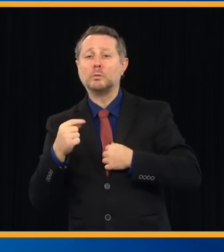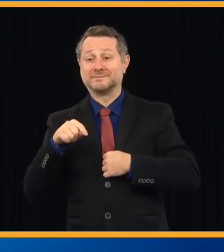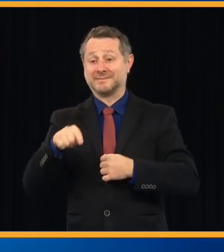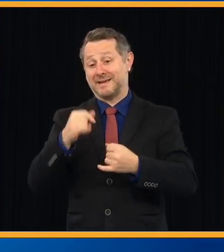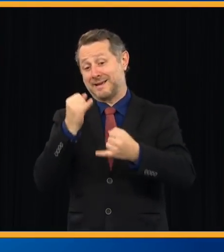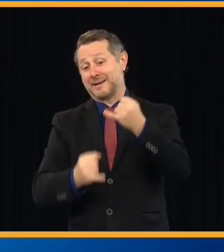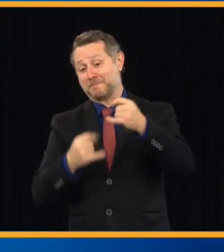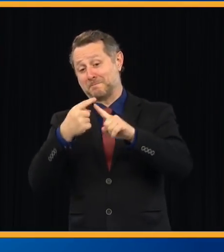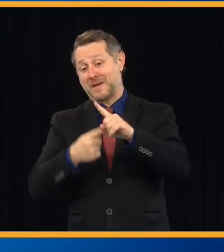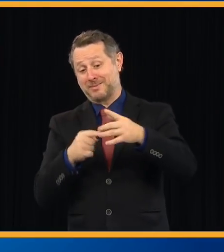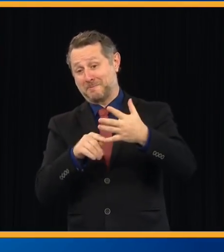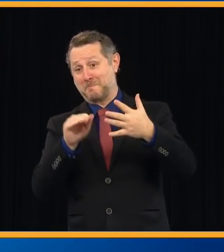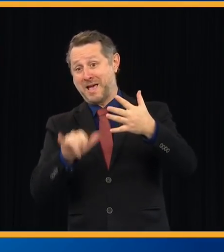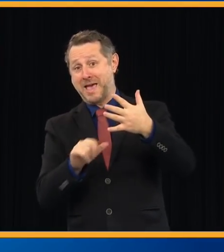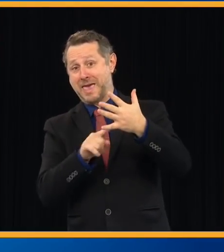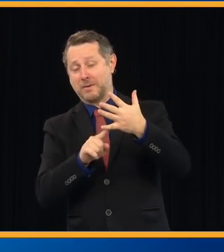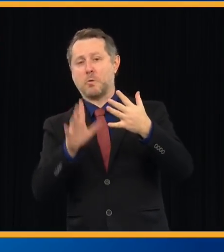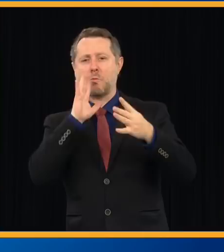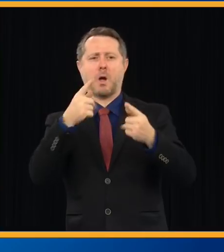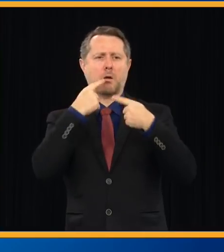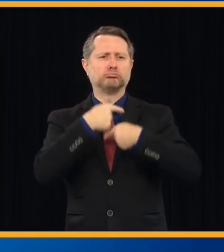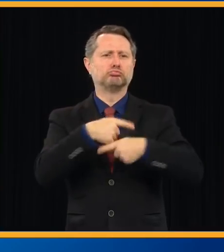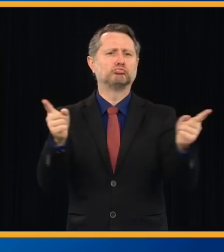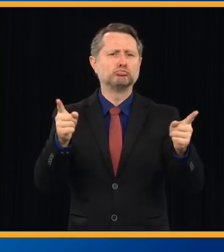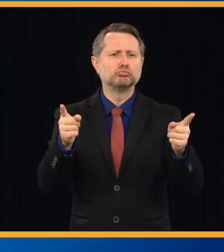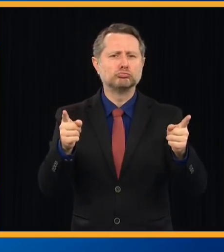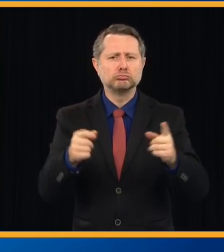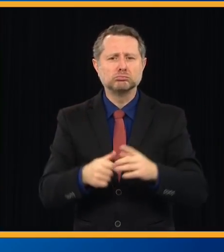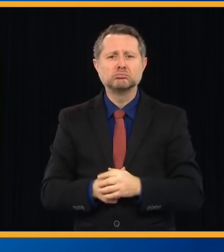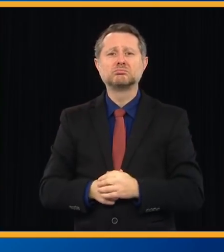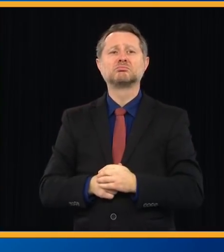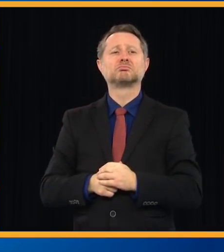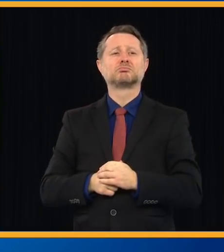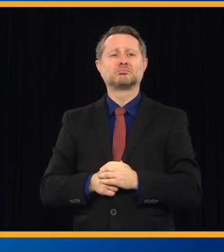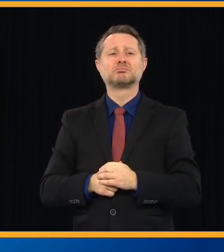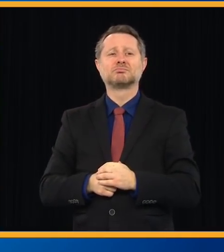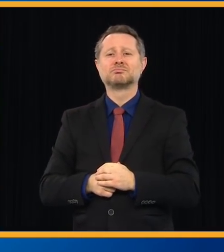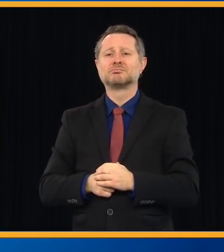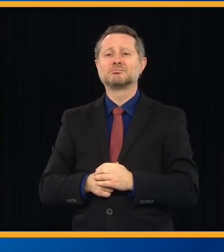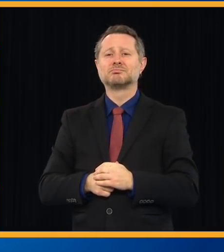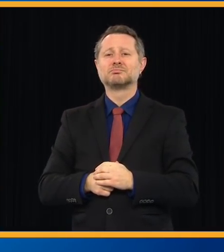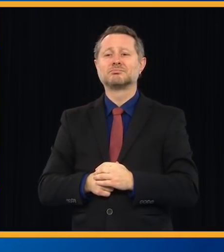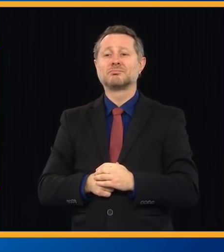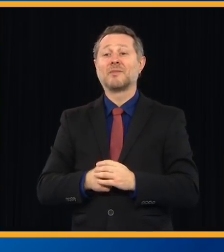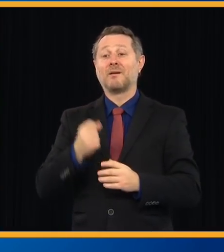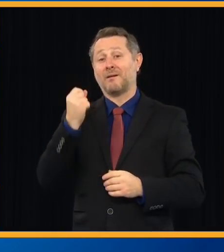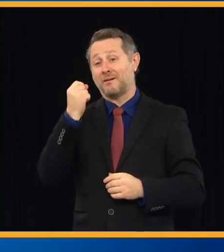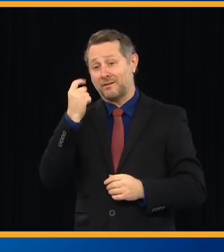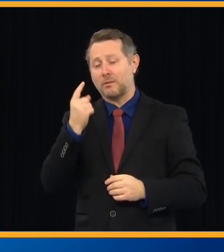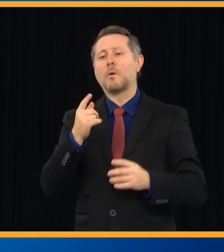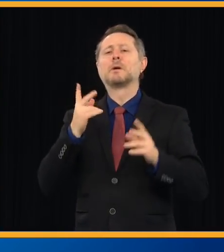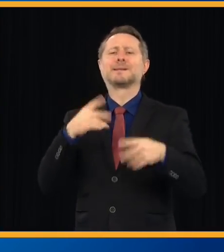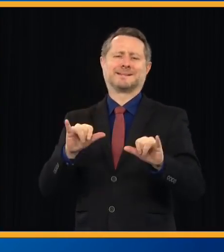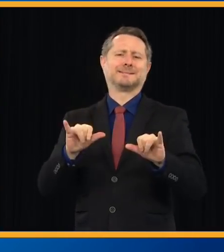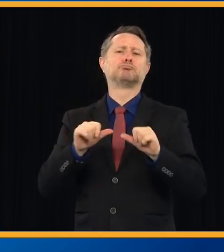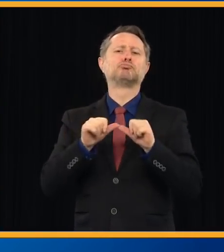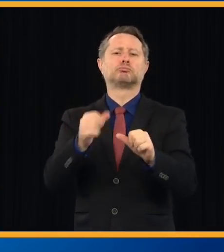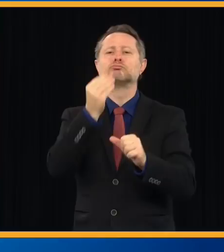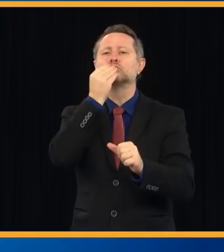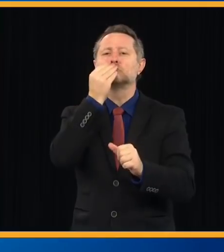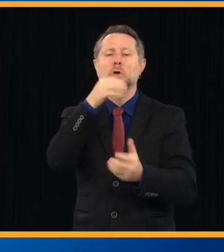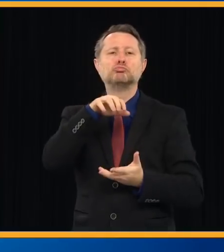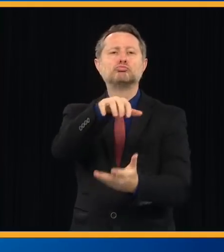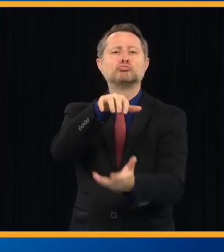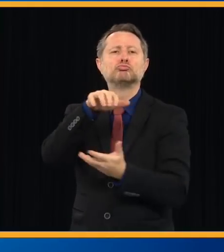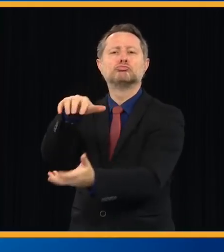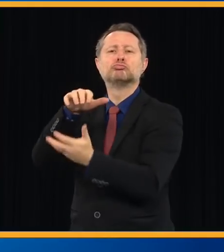make. So any decisions on summer schools will be made by the end of this month. But in the meantime, meal programs will continue. The